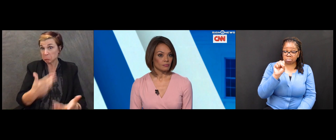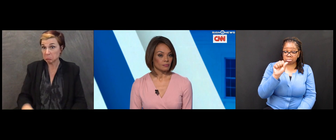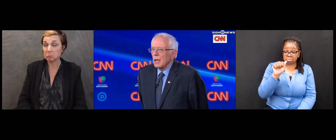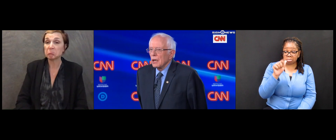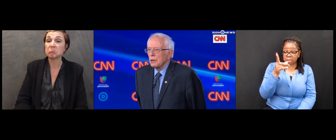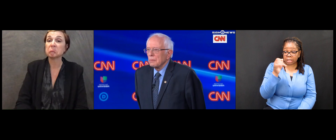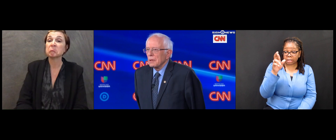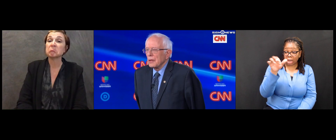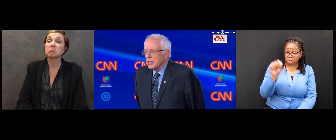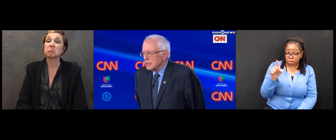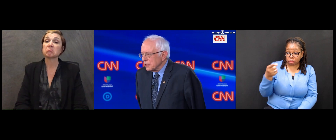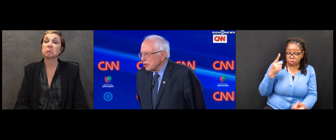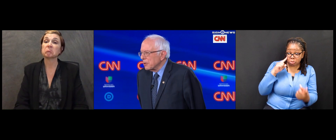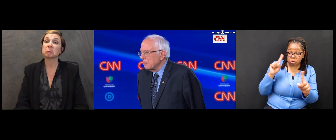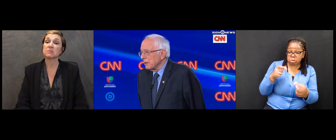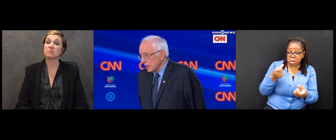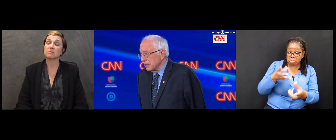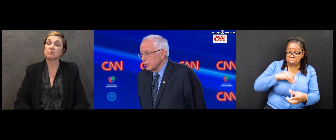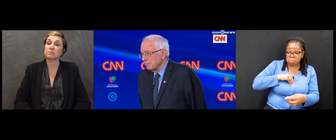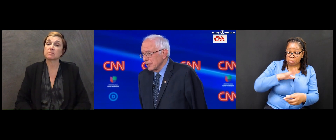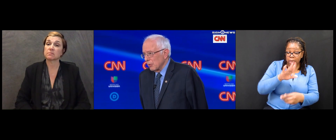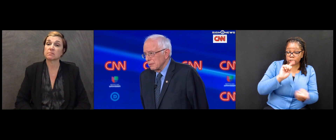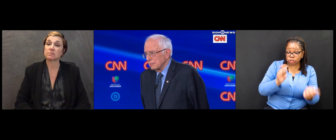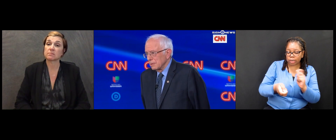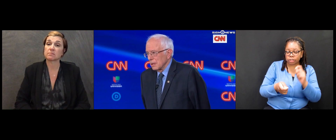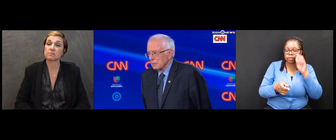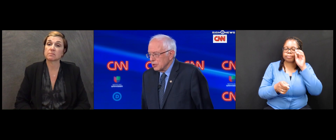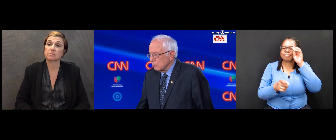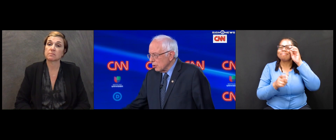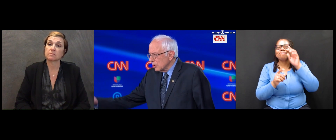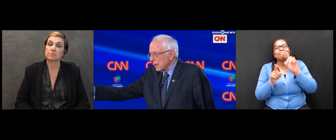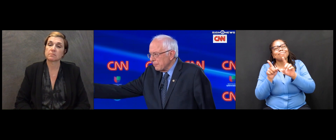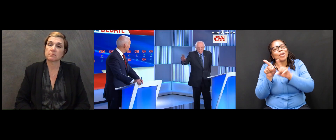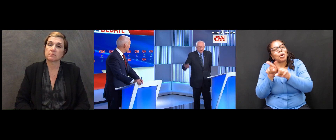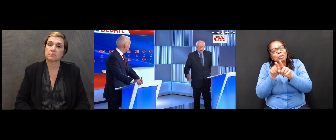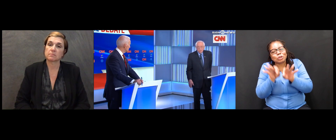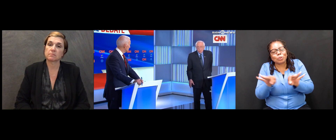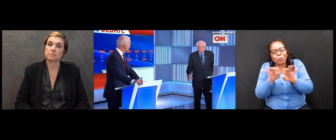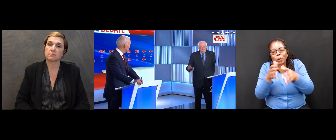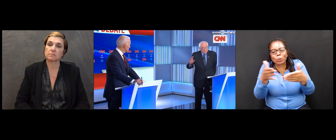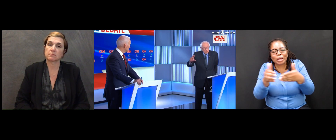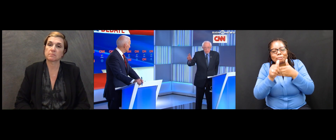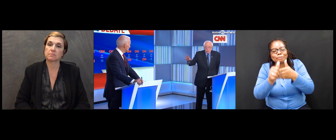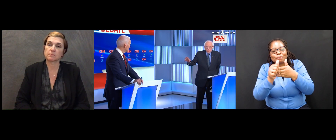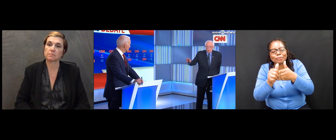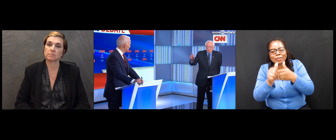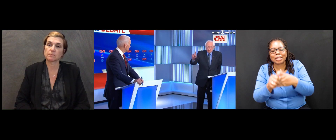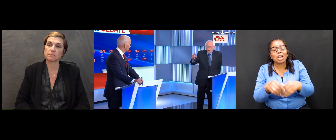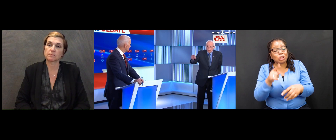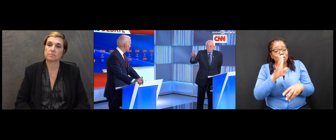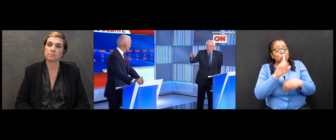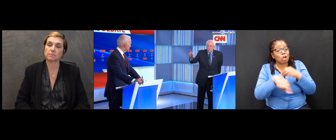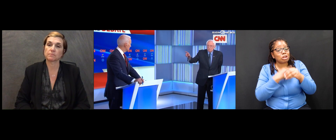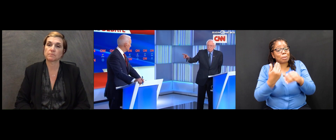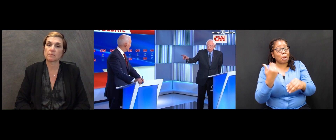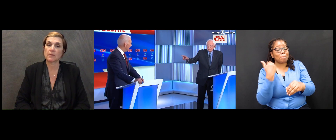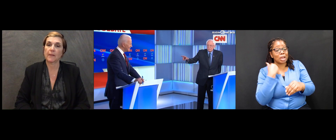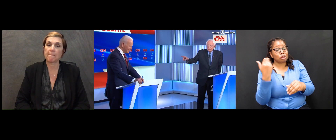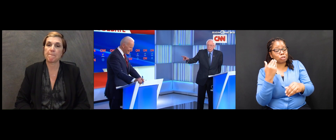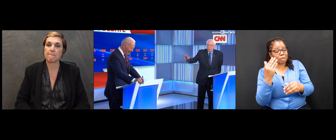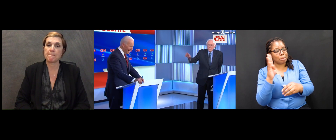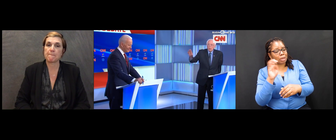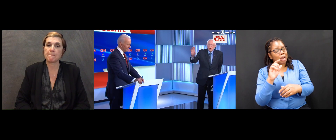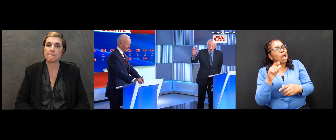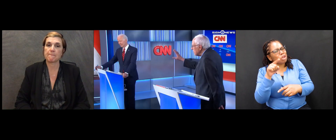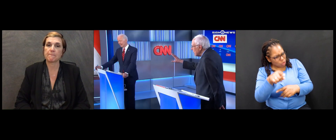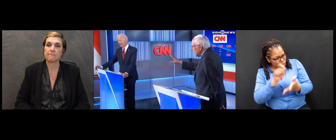Look, this is a little bit about leadership as well. Joe talked about bankruptcy. Joe, if my memory is correct, you helped write that bankruptcy bill. I